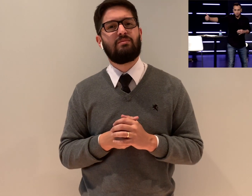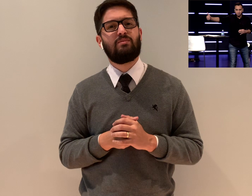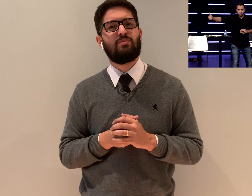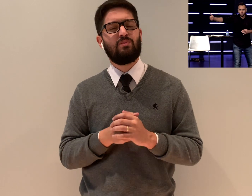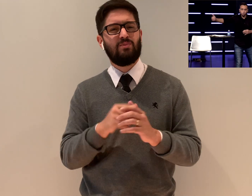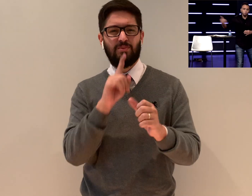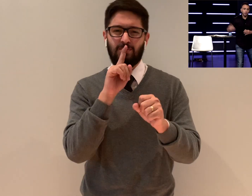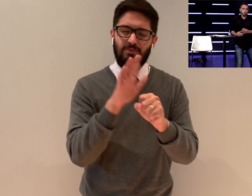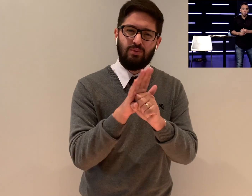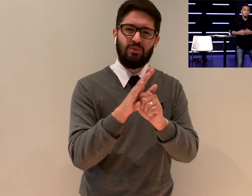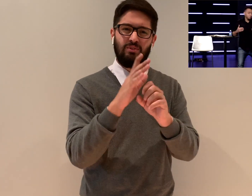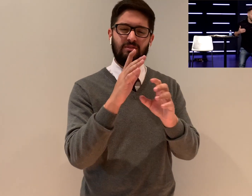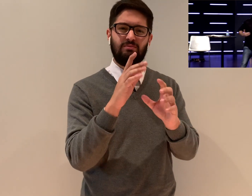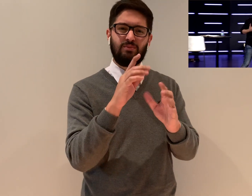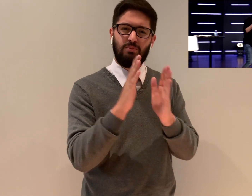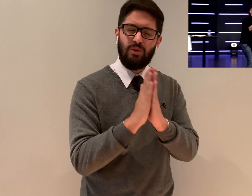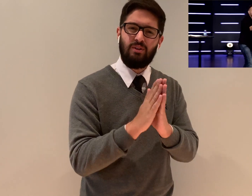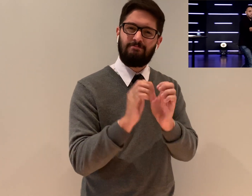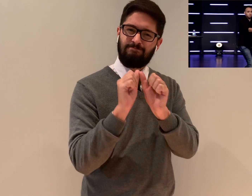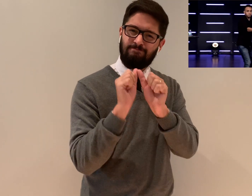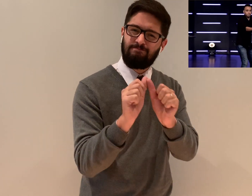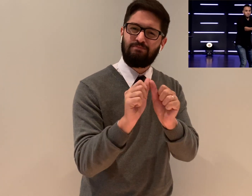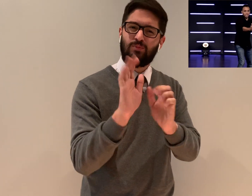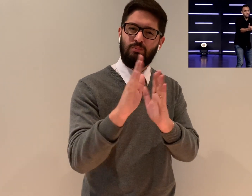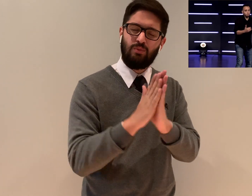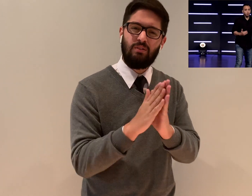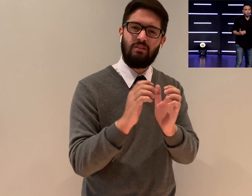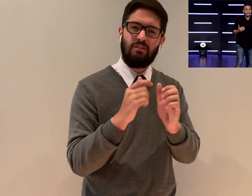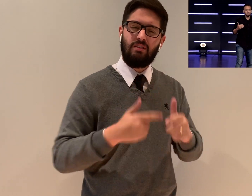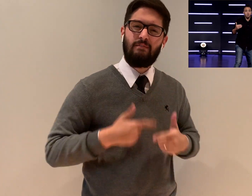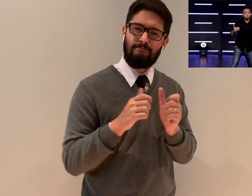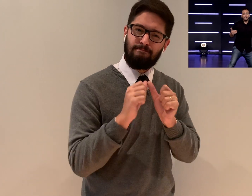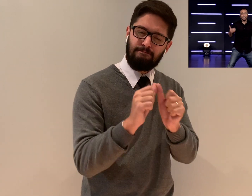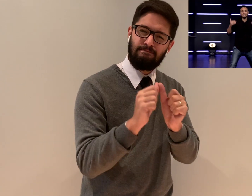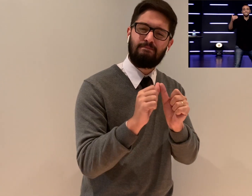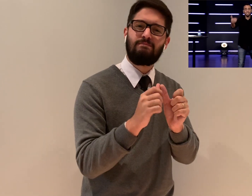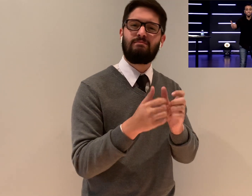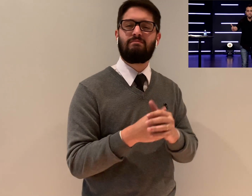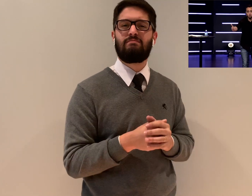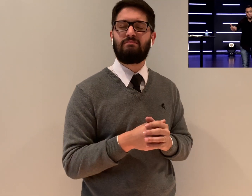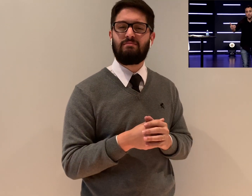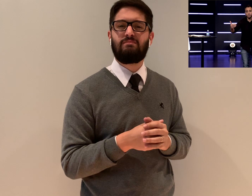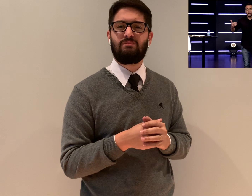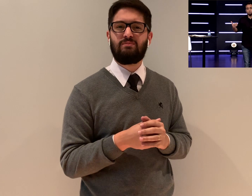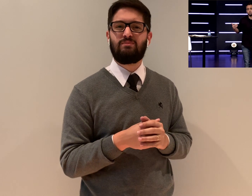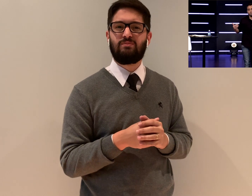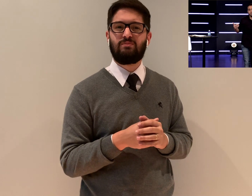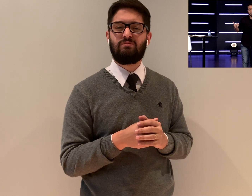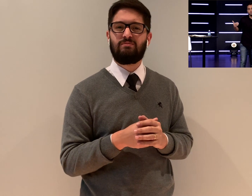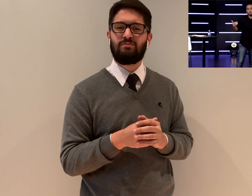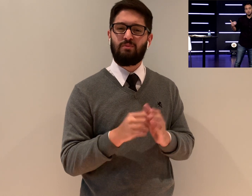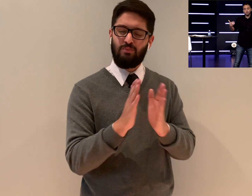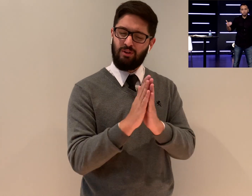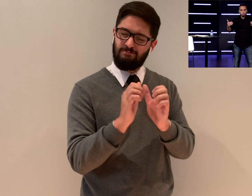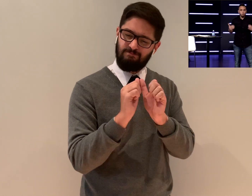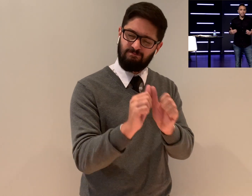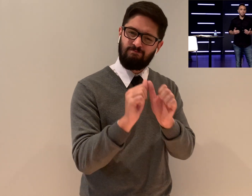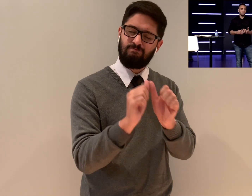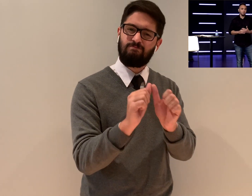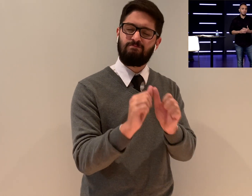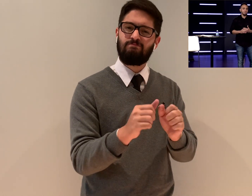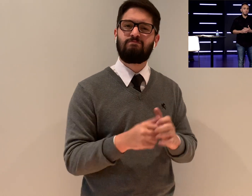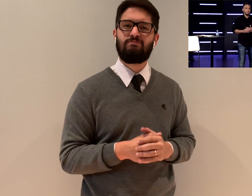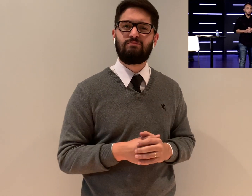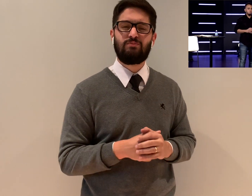devoted to prayer. Be constant in your prayer life. Be consistent when it comes to